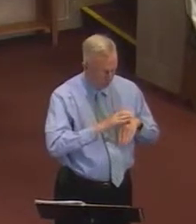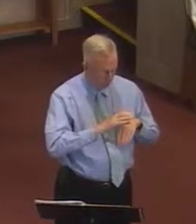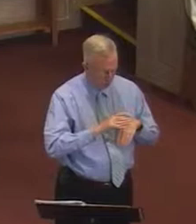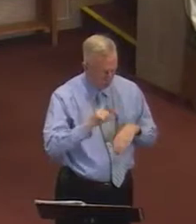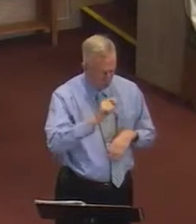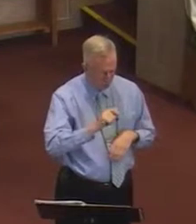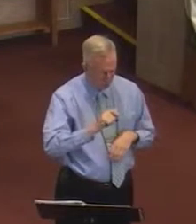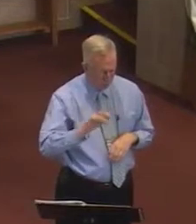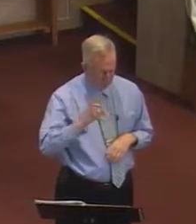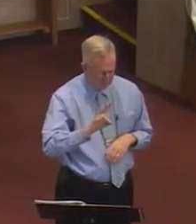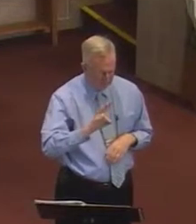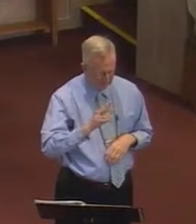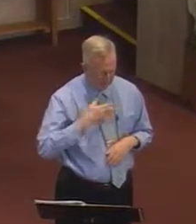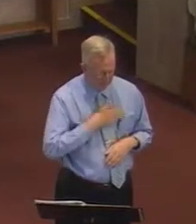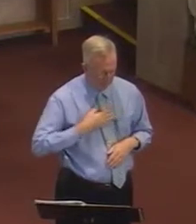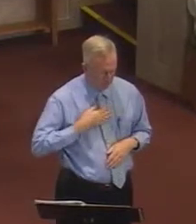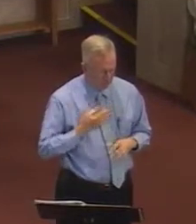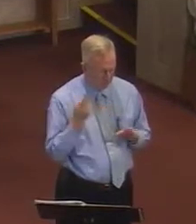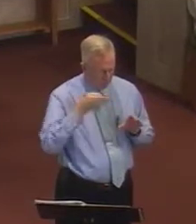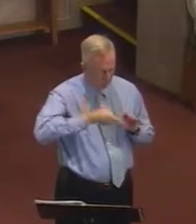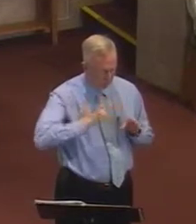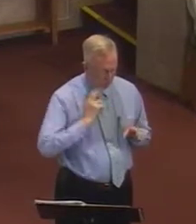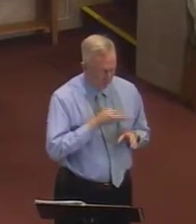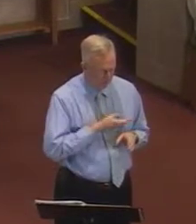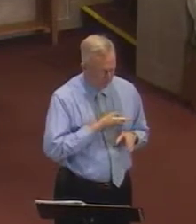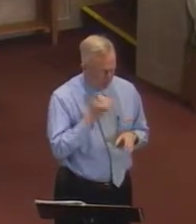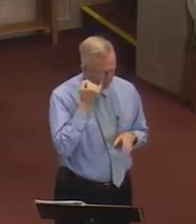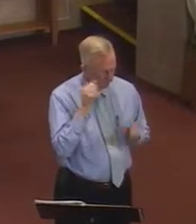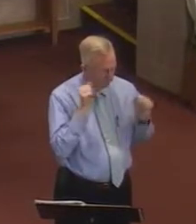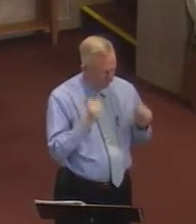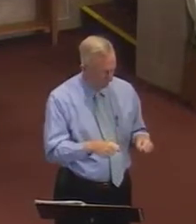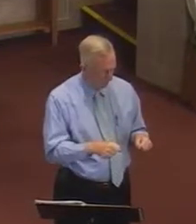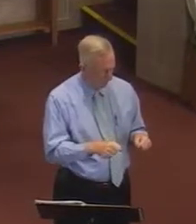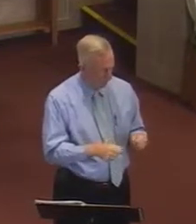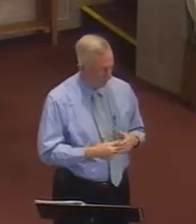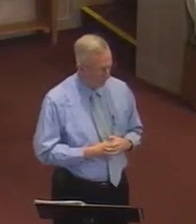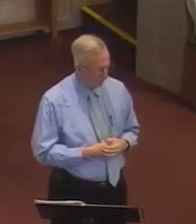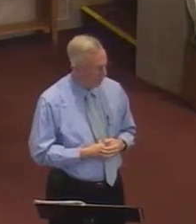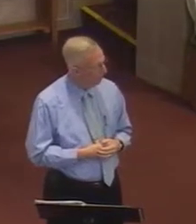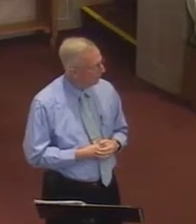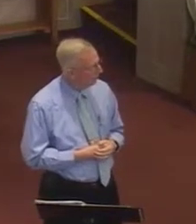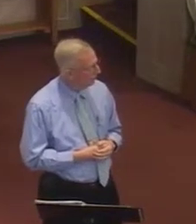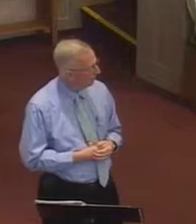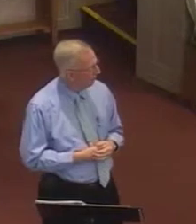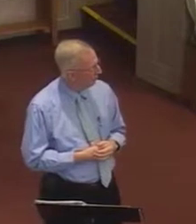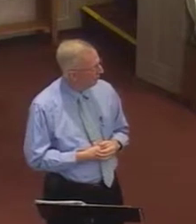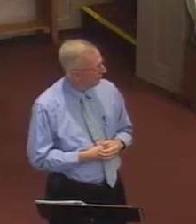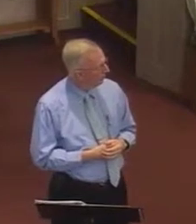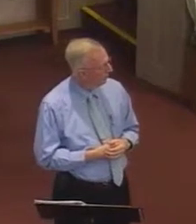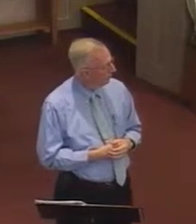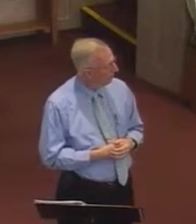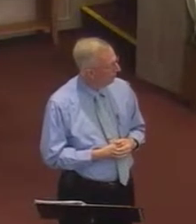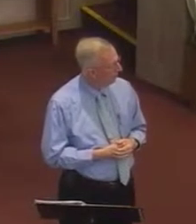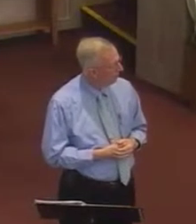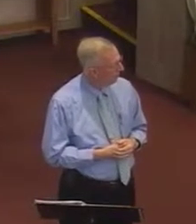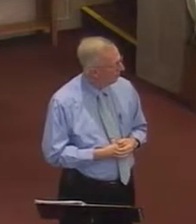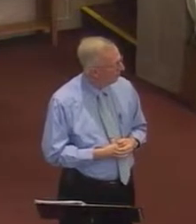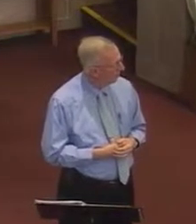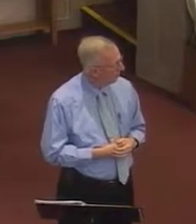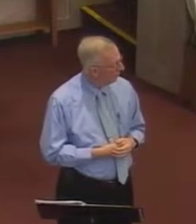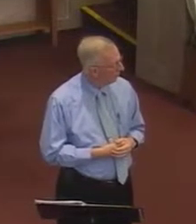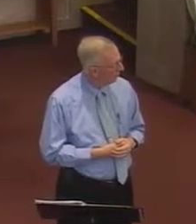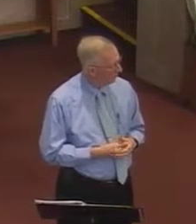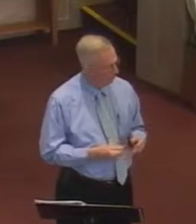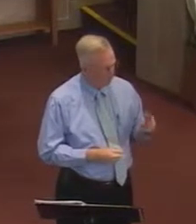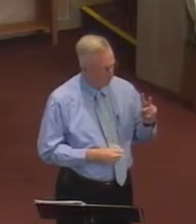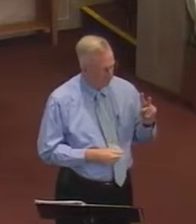Tuesday at 7. Please join us if you can. Cancer survivors prayer service, Tuesday at 7. The